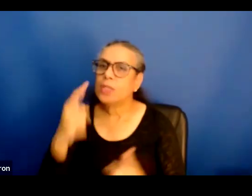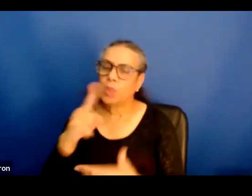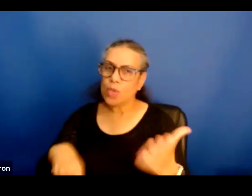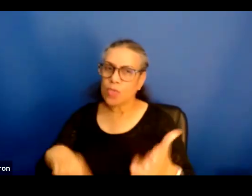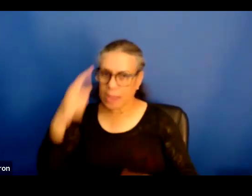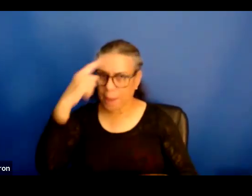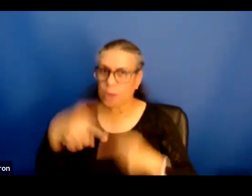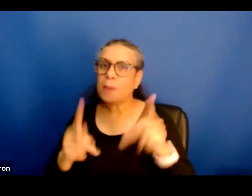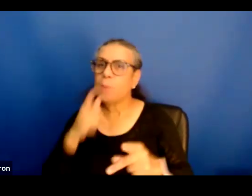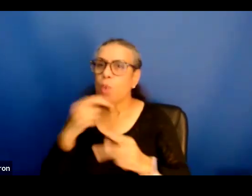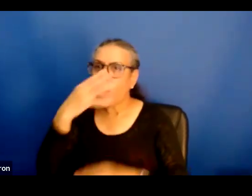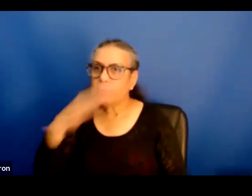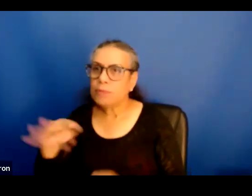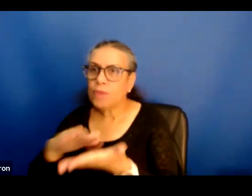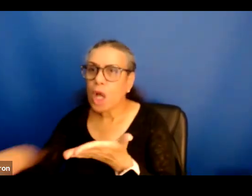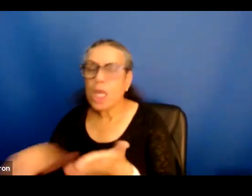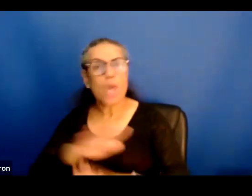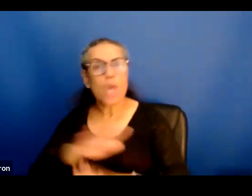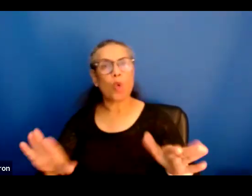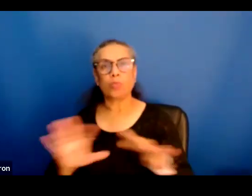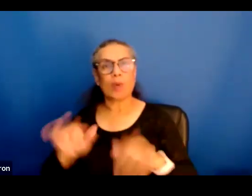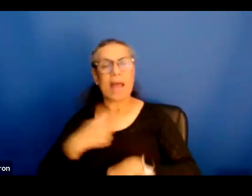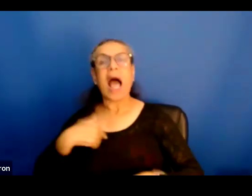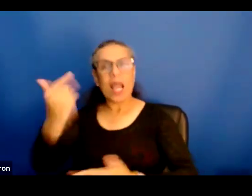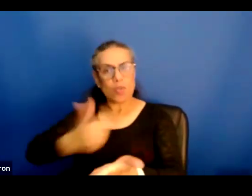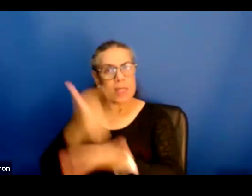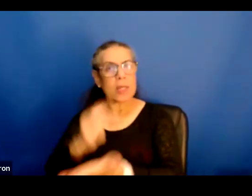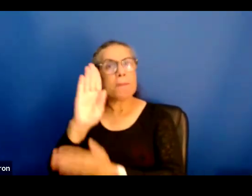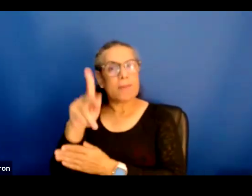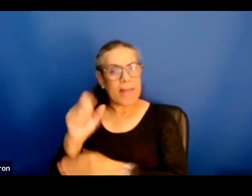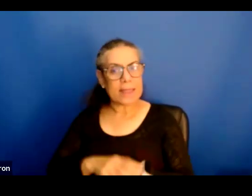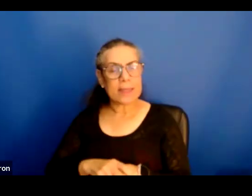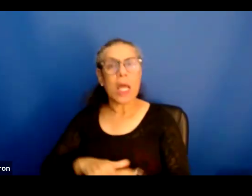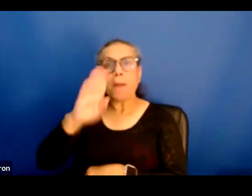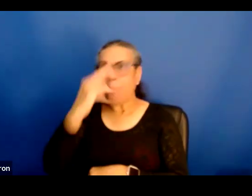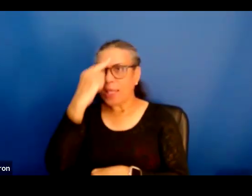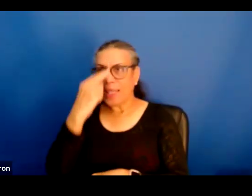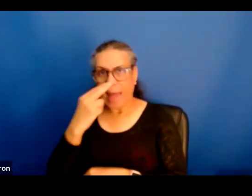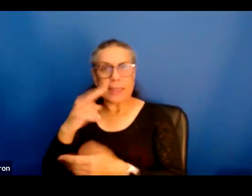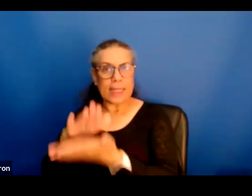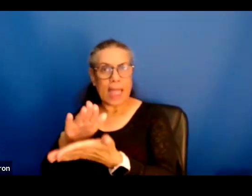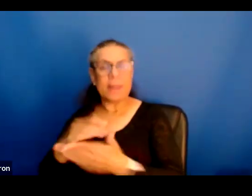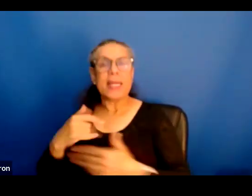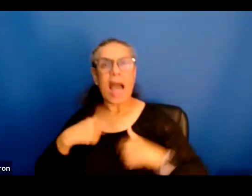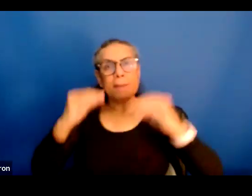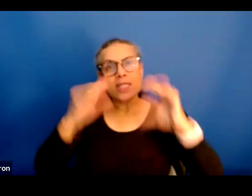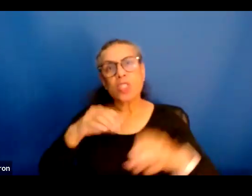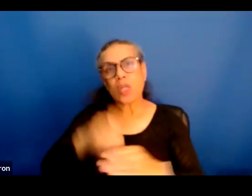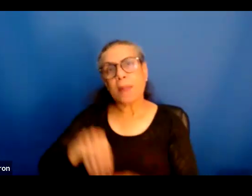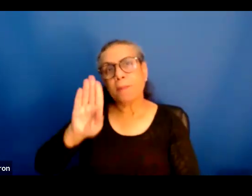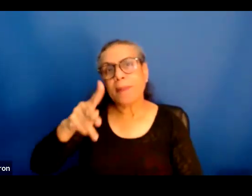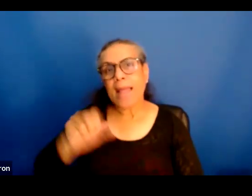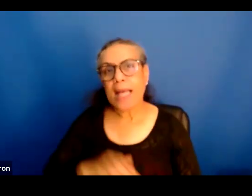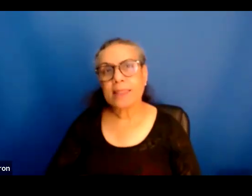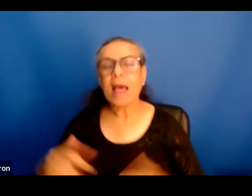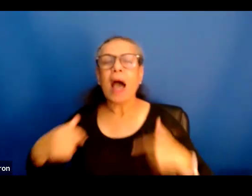forgotten. But I hope you do not question the messenger. I am a graduate of Boston Public Schools, Boston Line Academy to be exact. I am a teacher in Boston Public Schools.